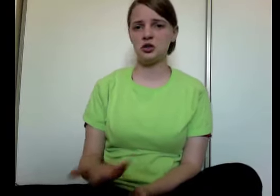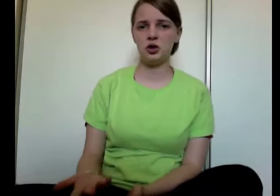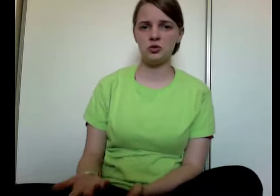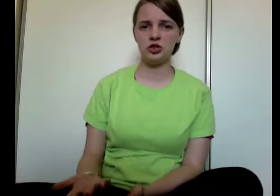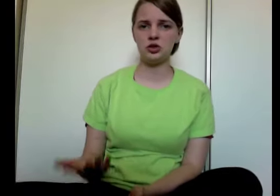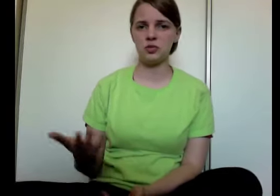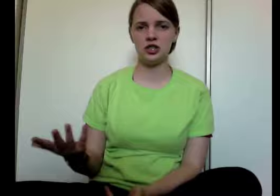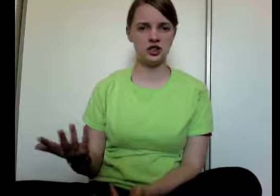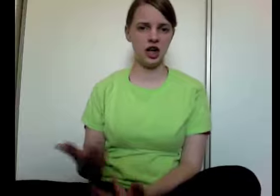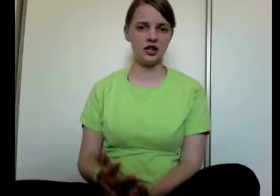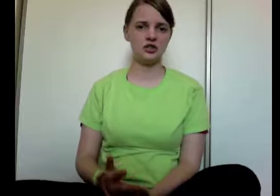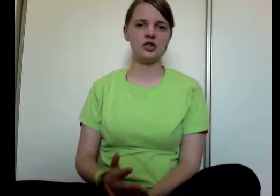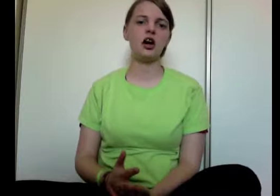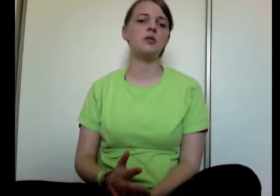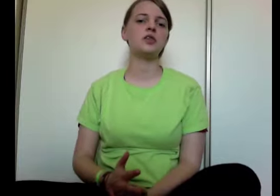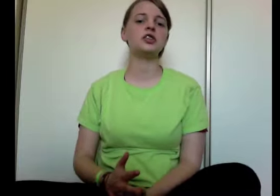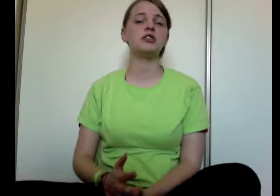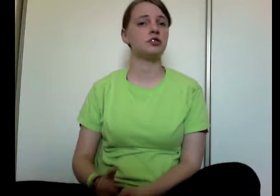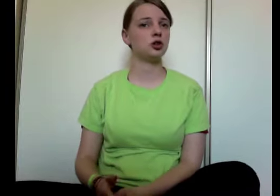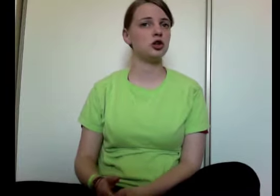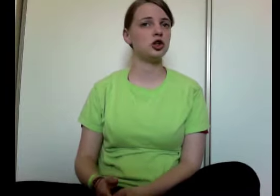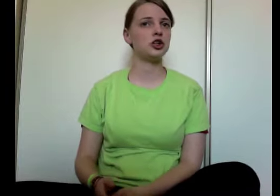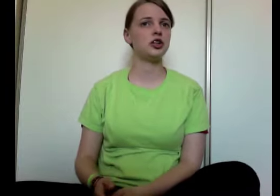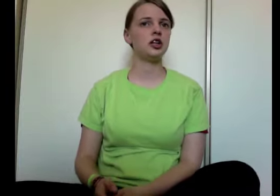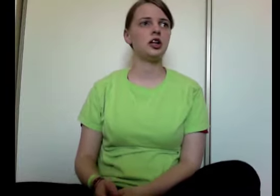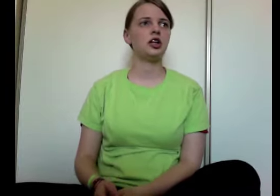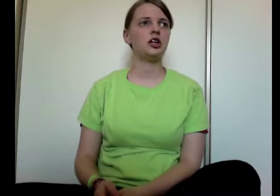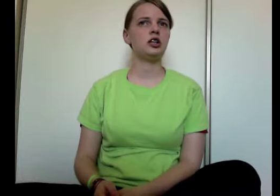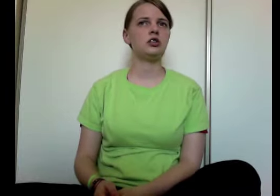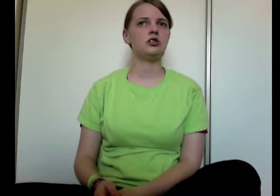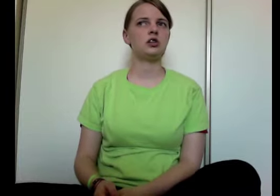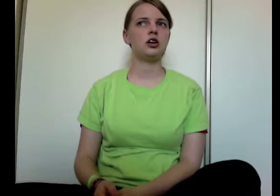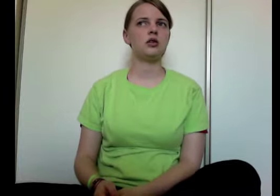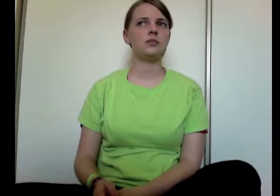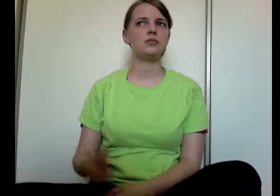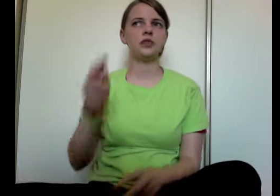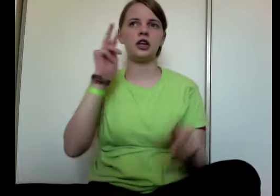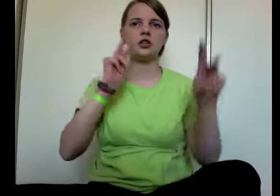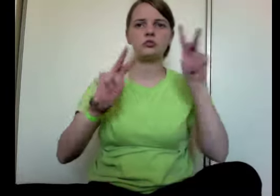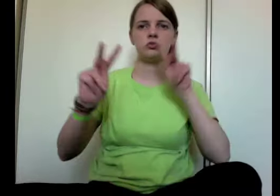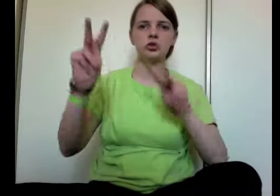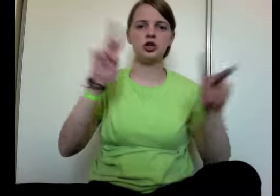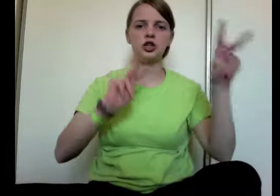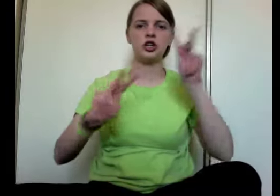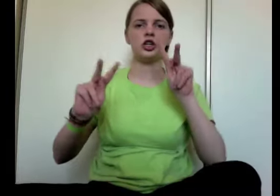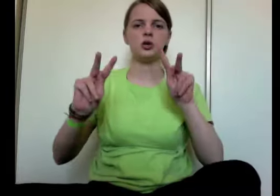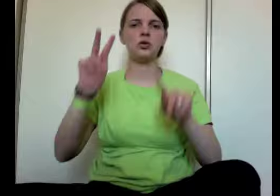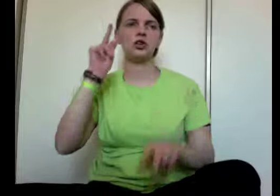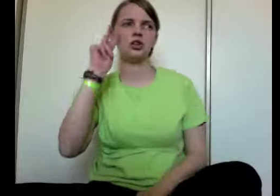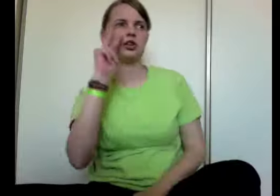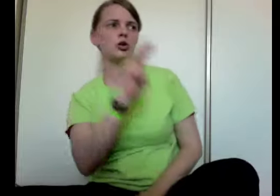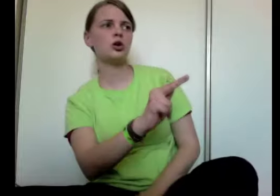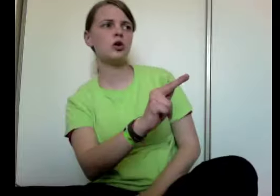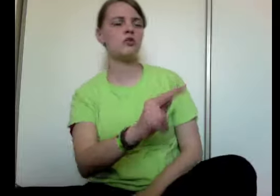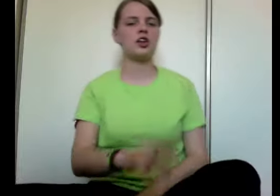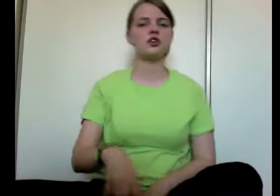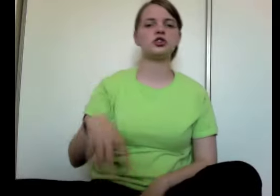know some of these signs. The sign for look is like looking or look over there. So